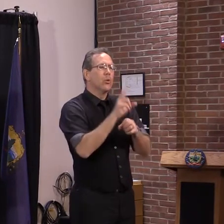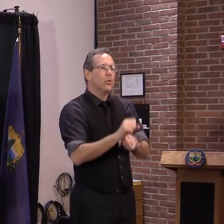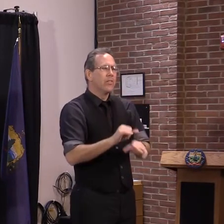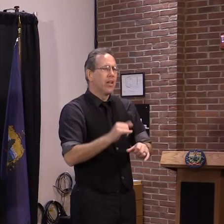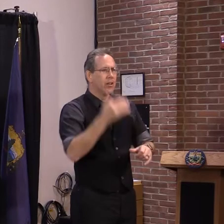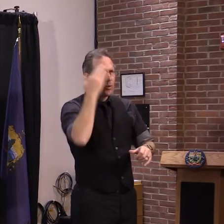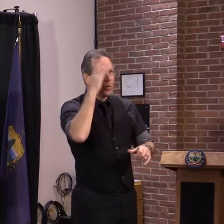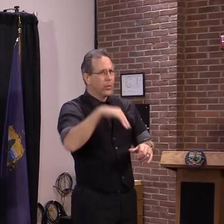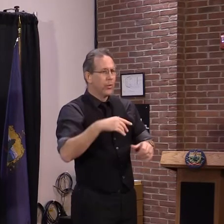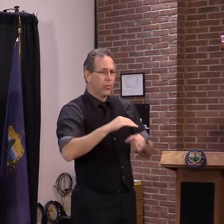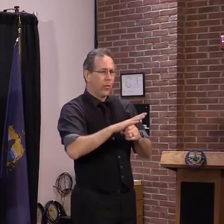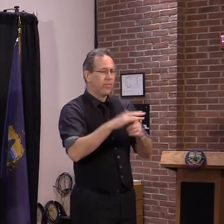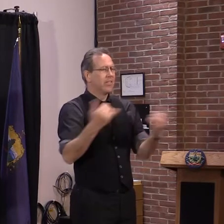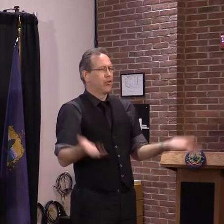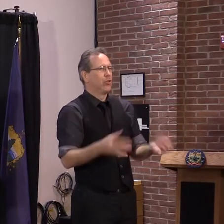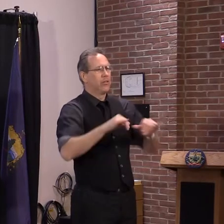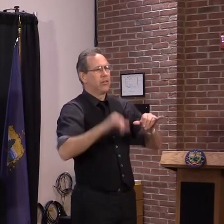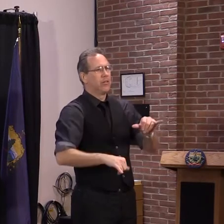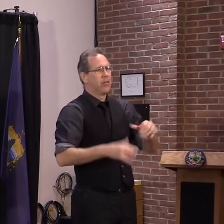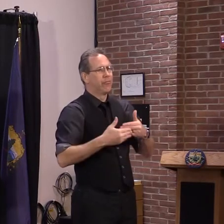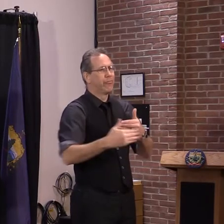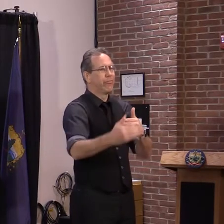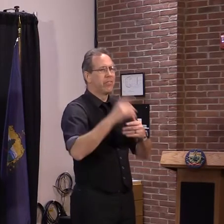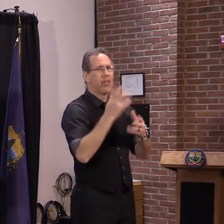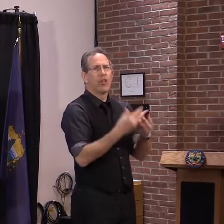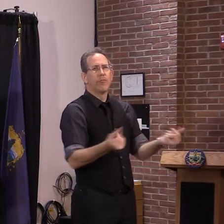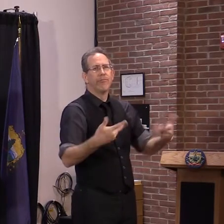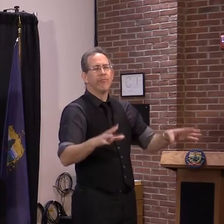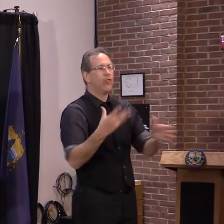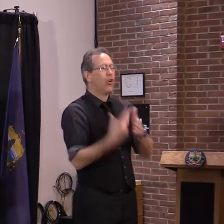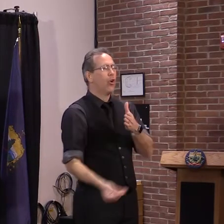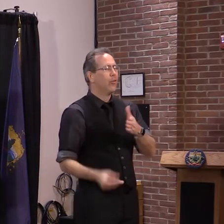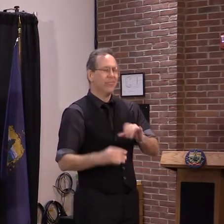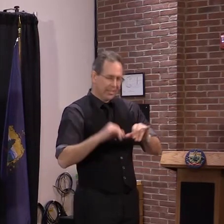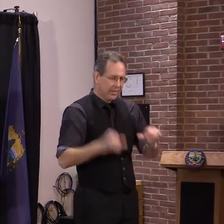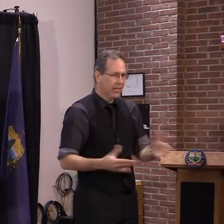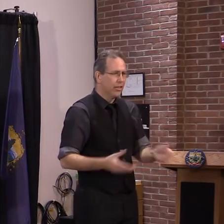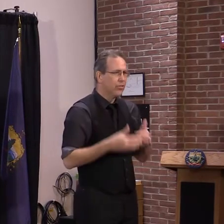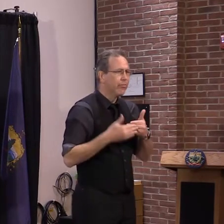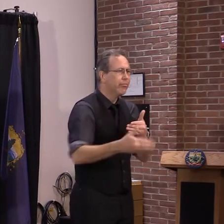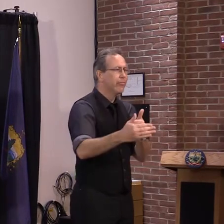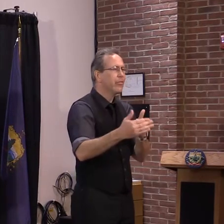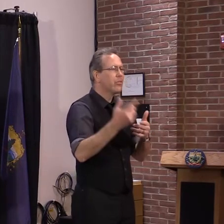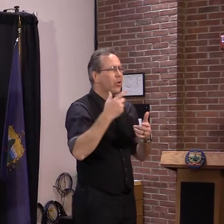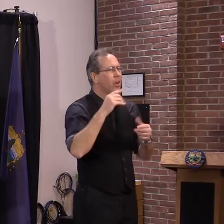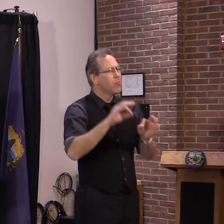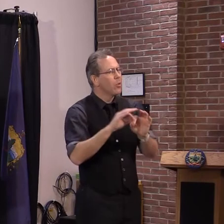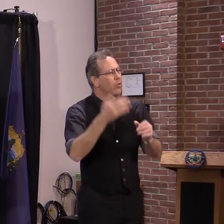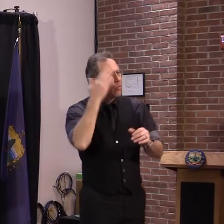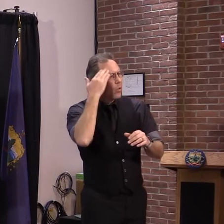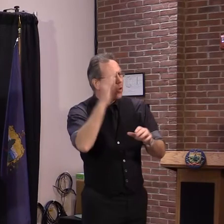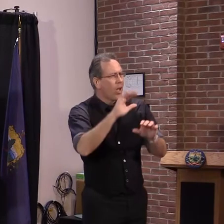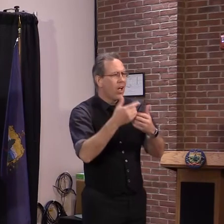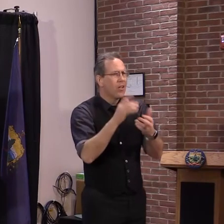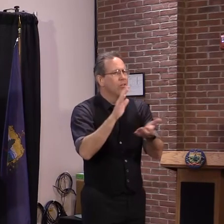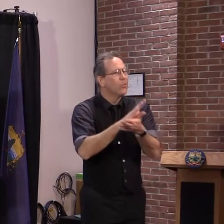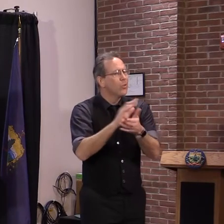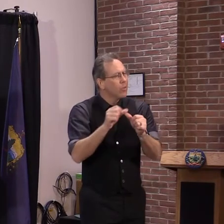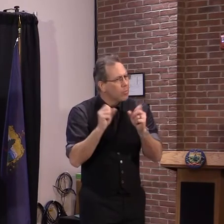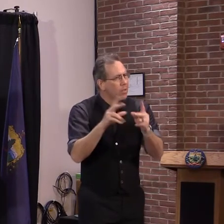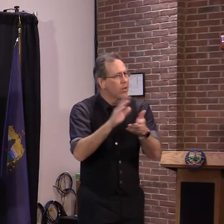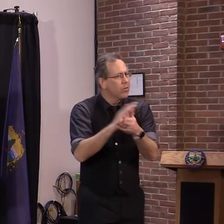step, albeit it does affect a very, very small group of schools. But we want schools to start thinking about moving in that direction. And I, you know, to your